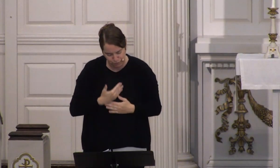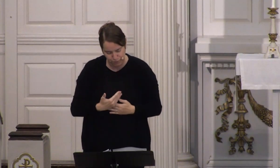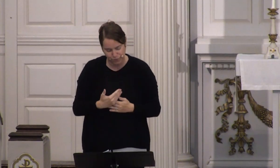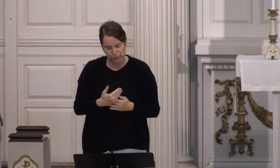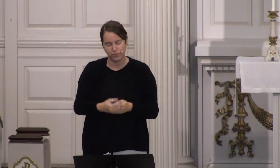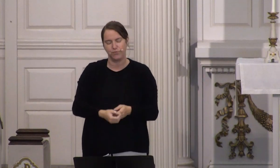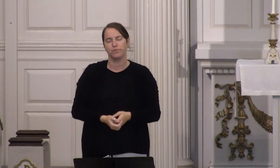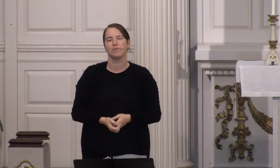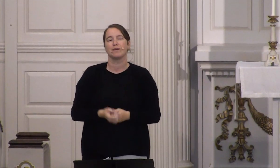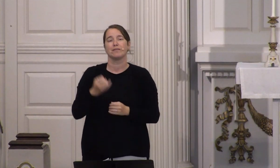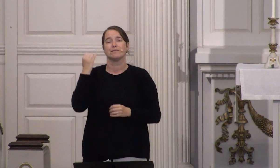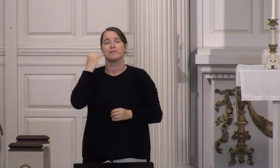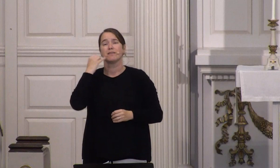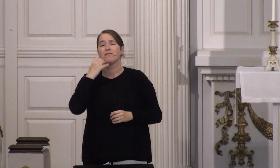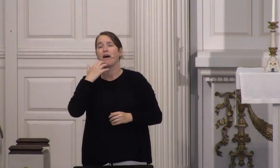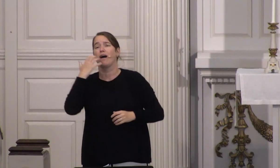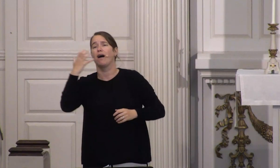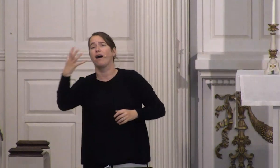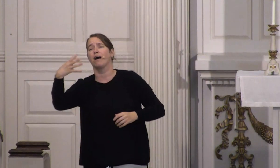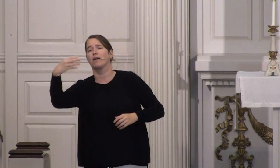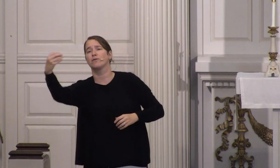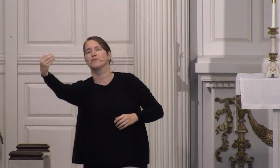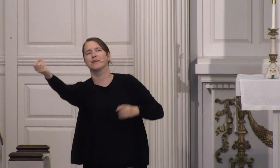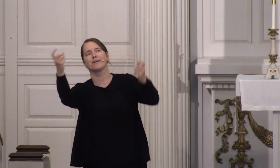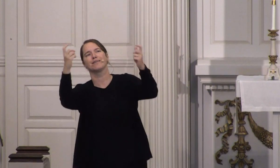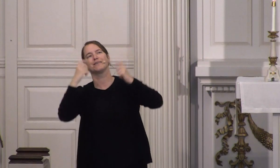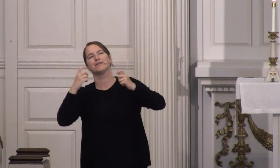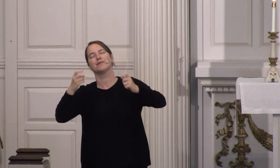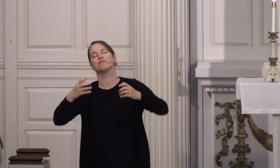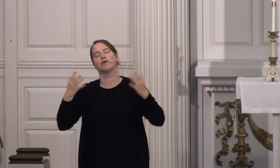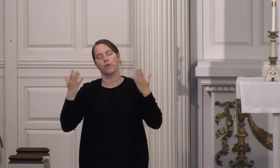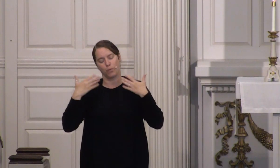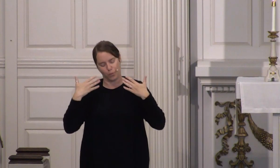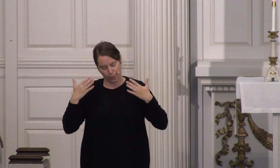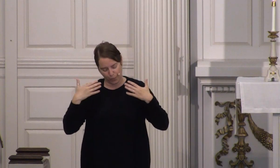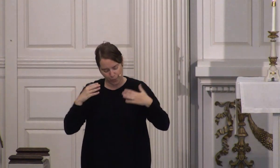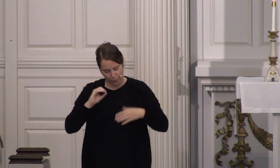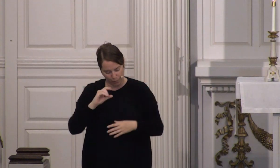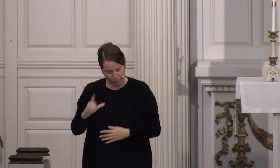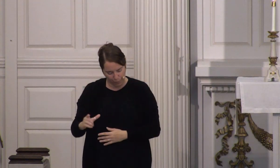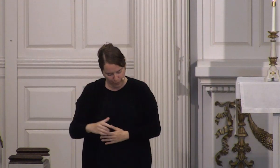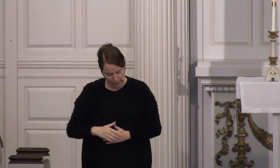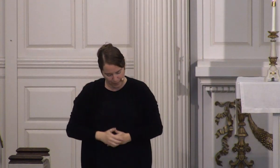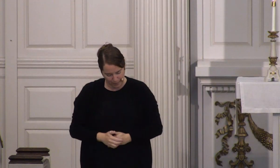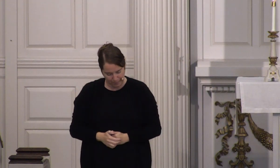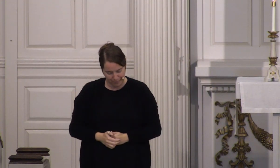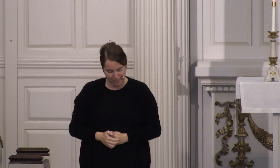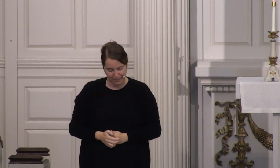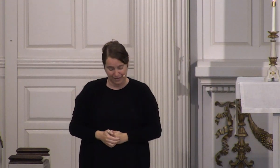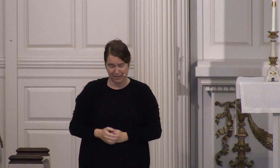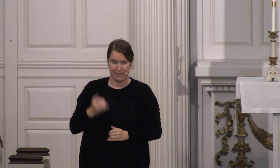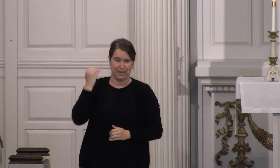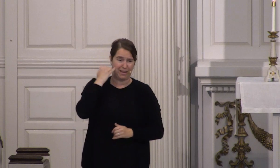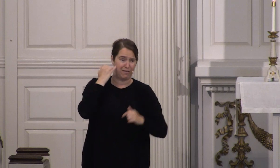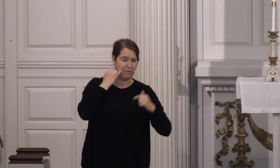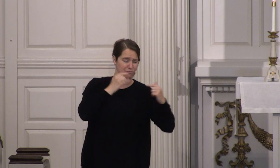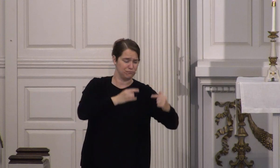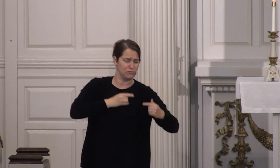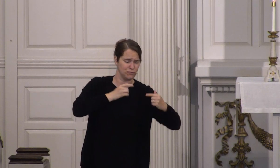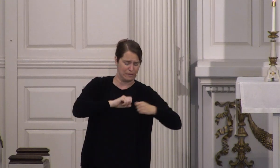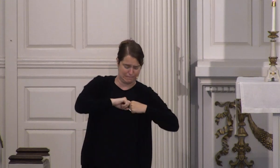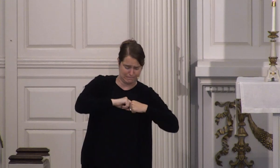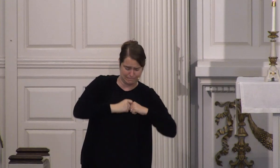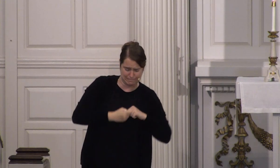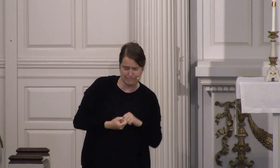heat, solace in the midst of woe. Oh, most